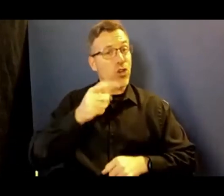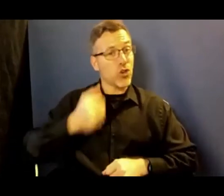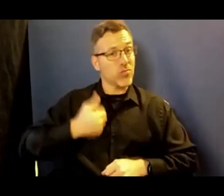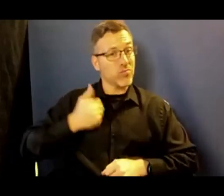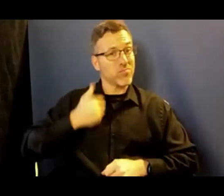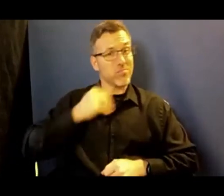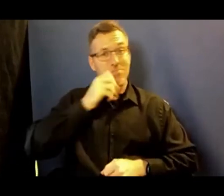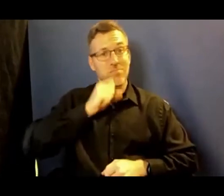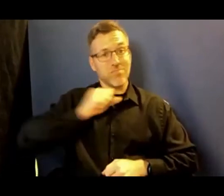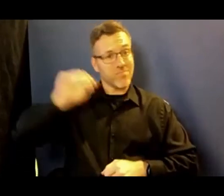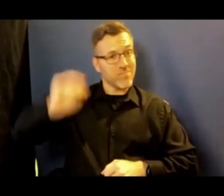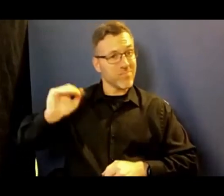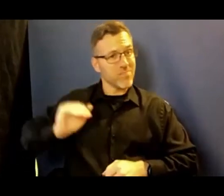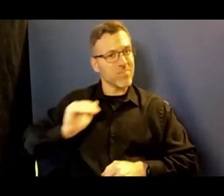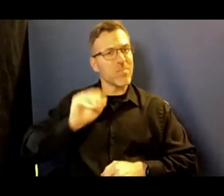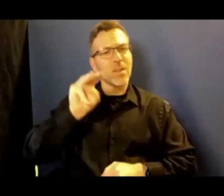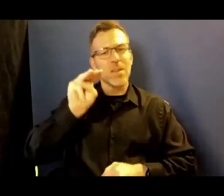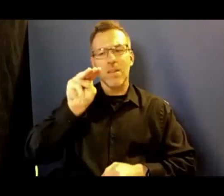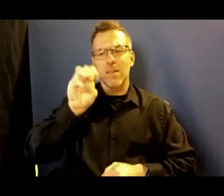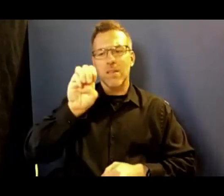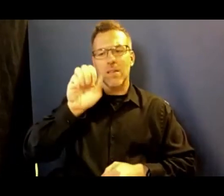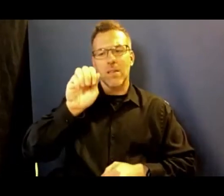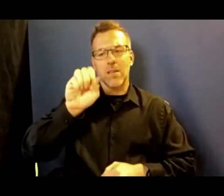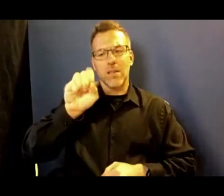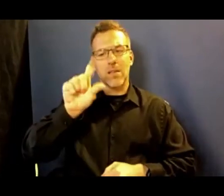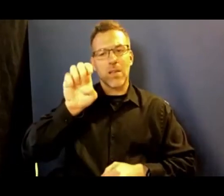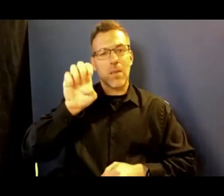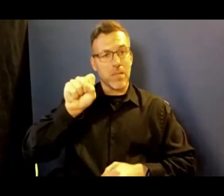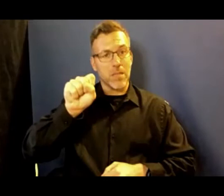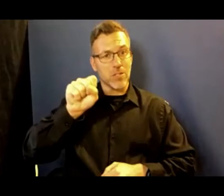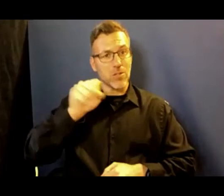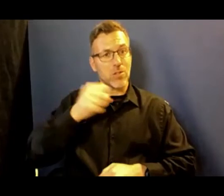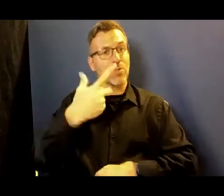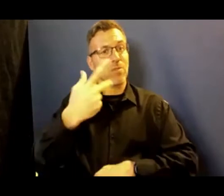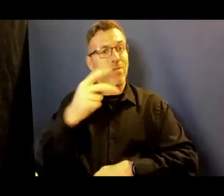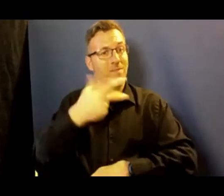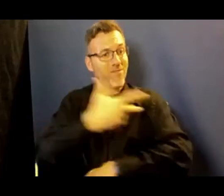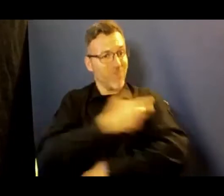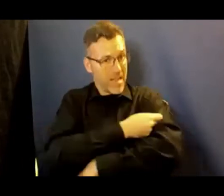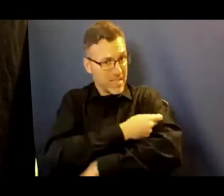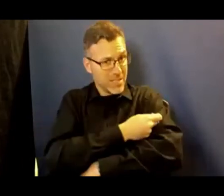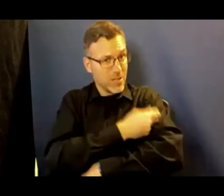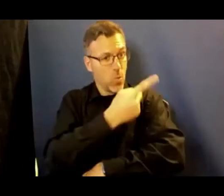3, because each time that you're exposed, you get better and better protection.